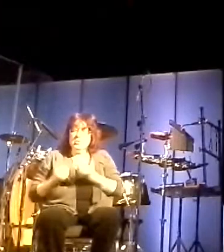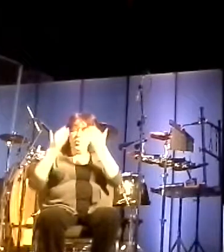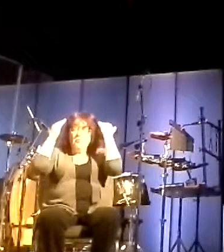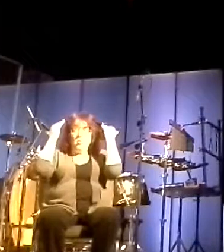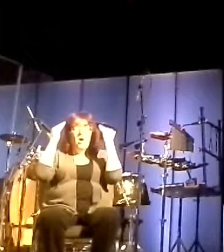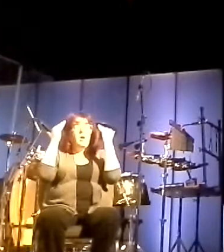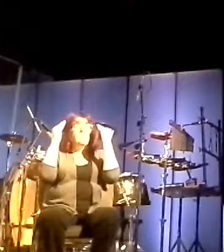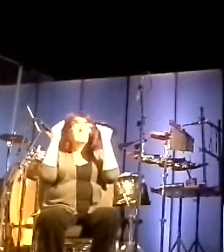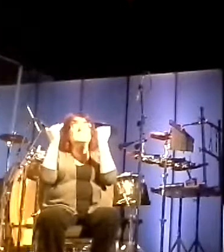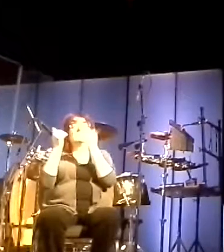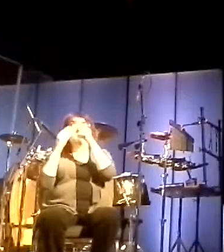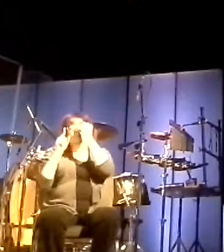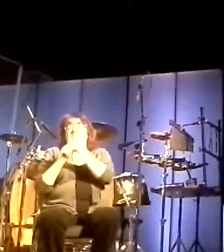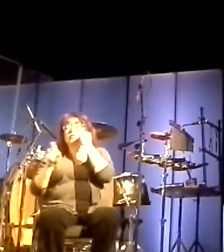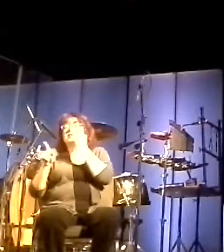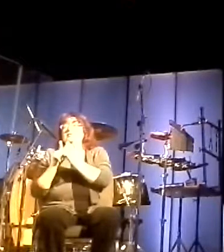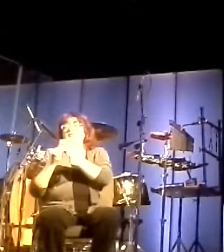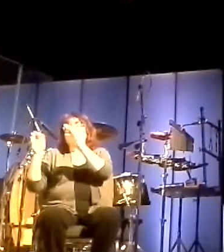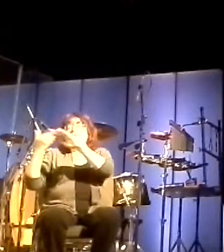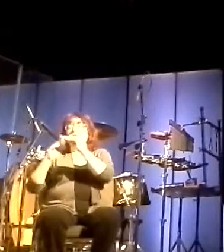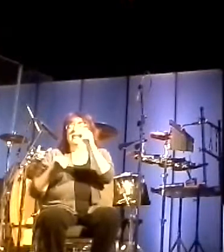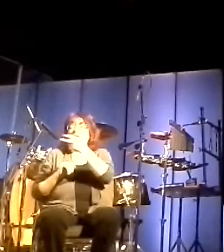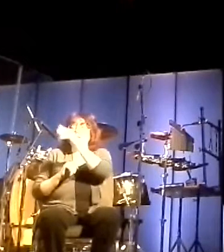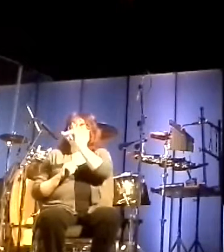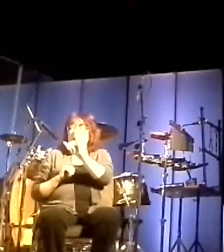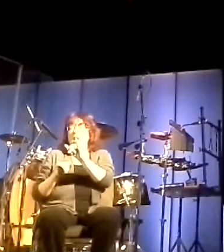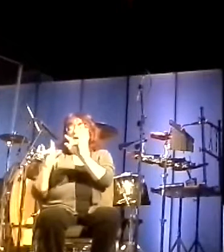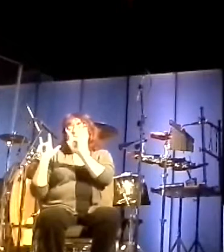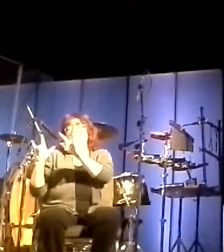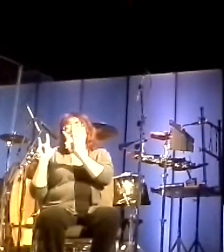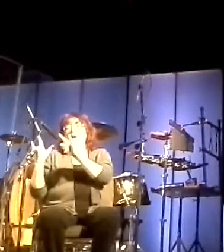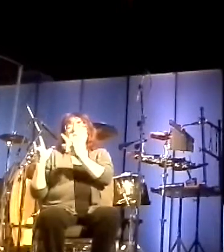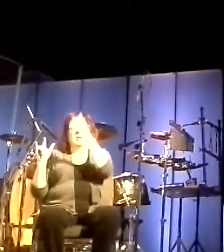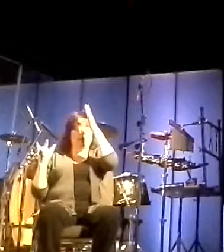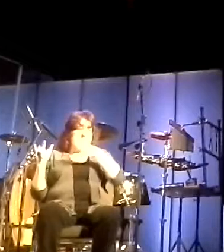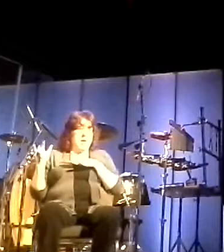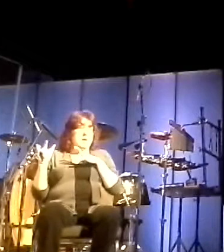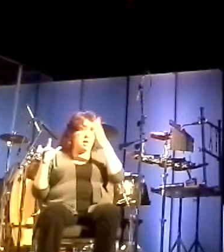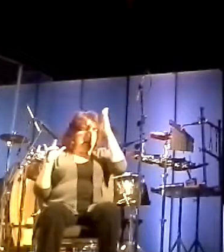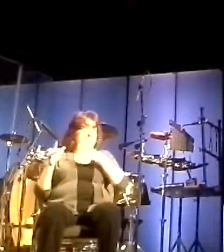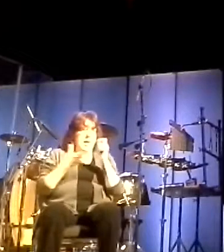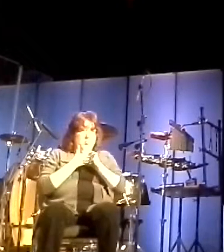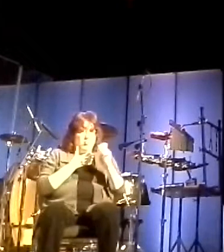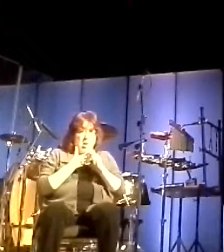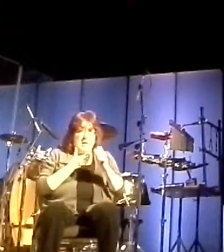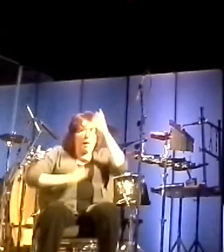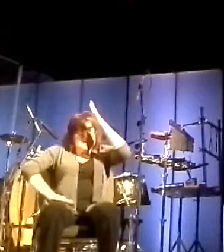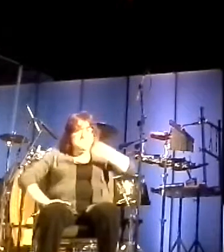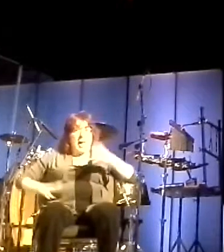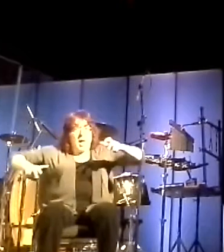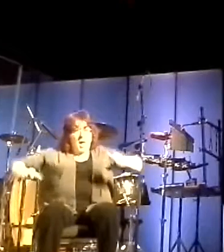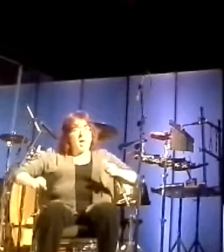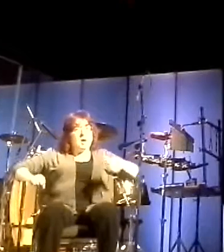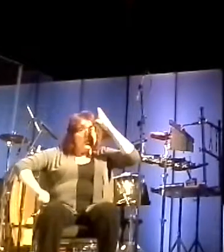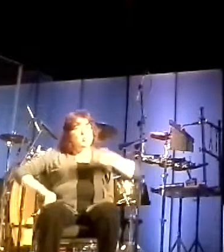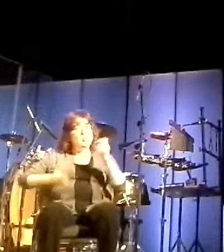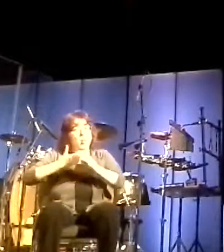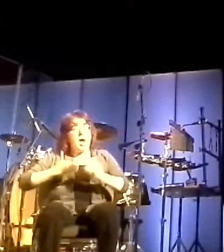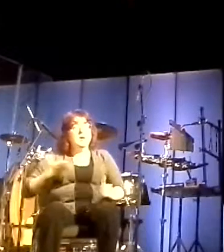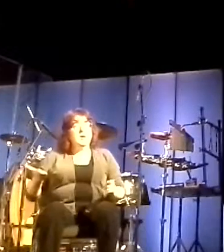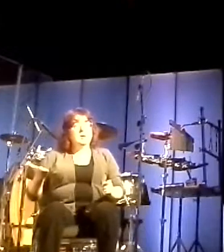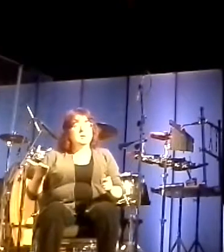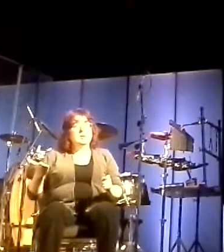for his love for his brothers and his sisters in the city of Philippi. And I want you, men, I want you, this is a man writing, this is a man